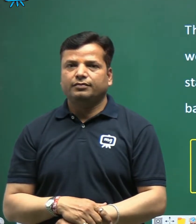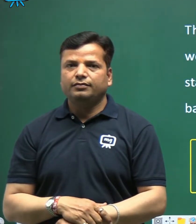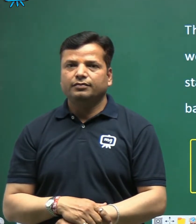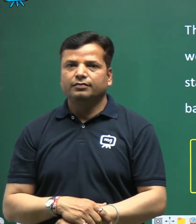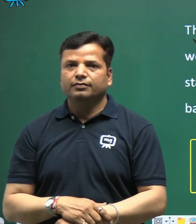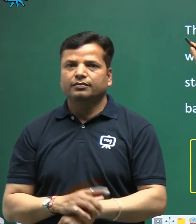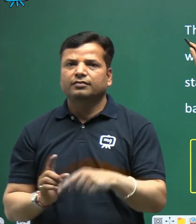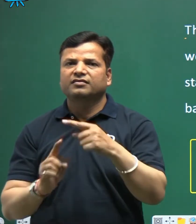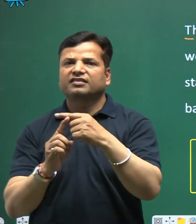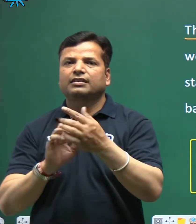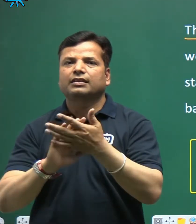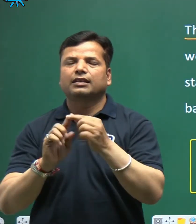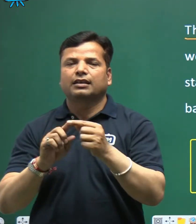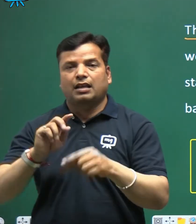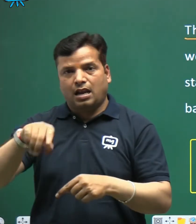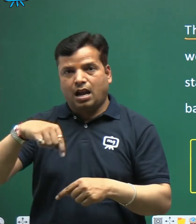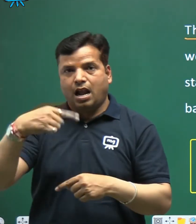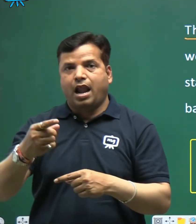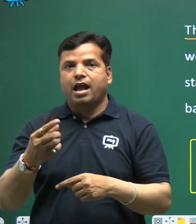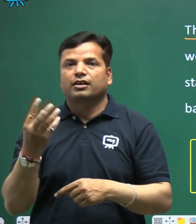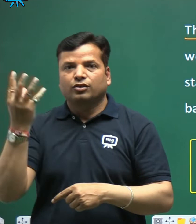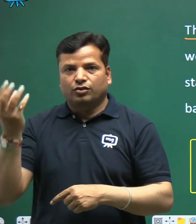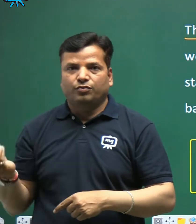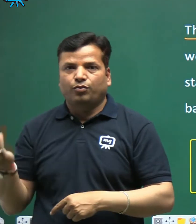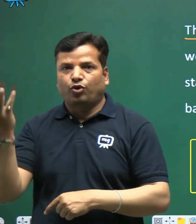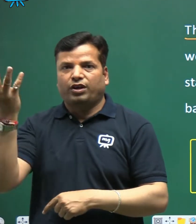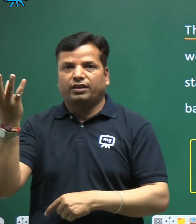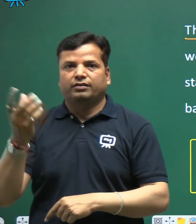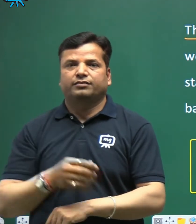The next morning,